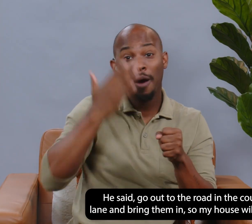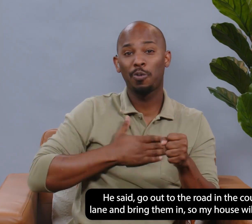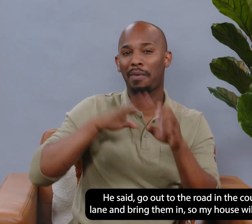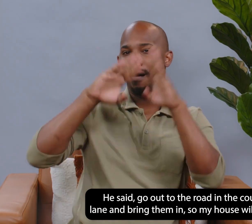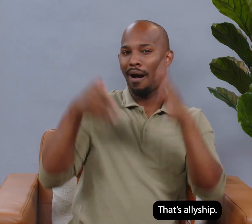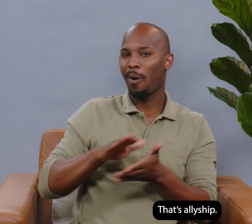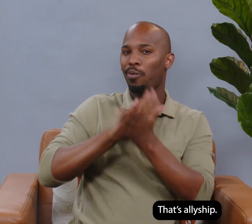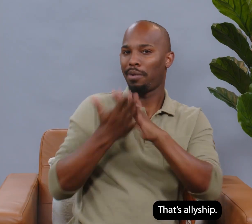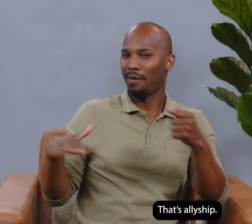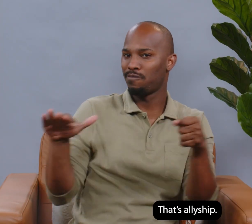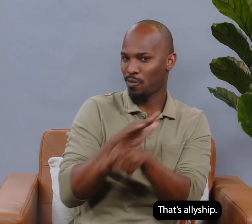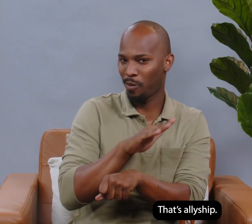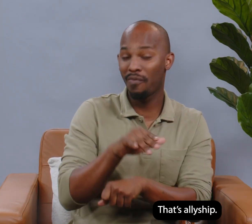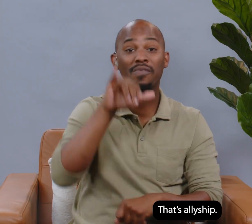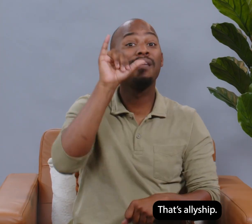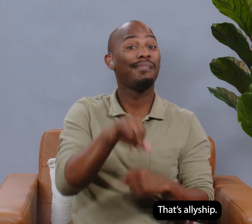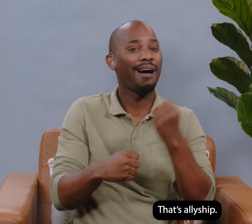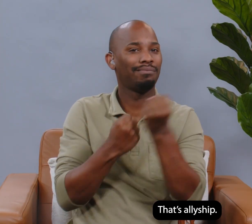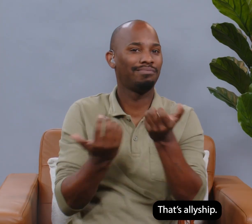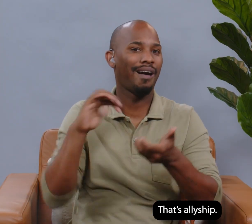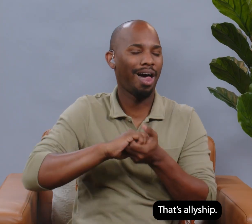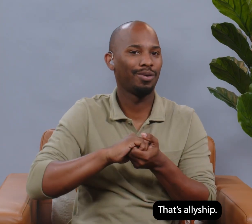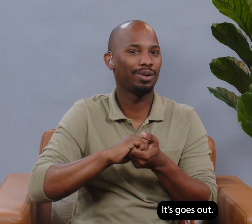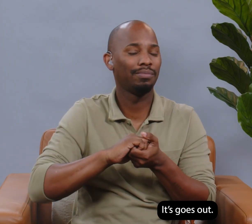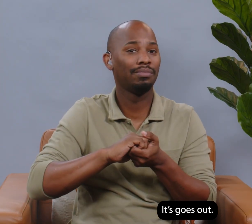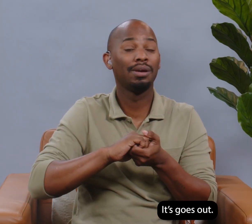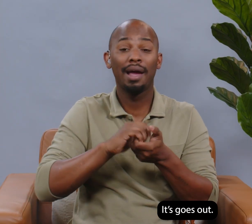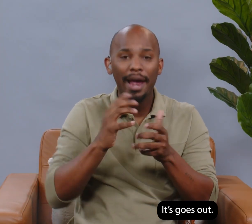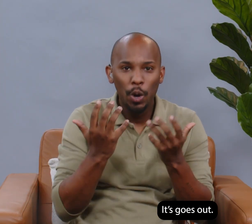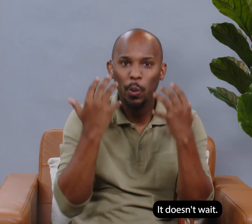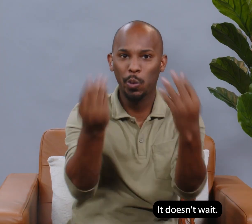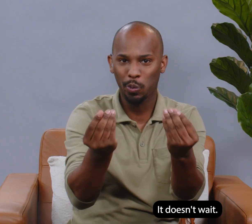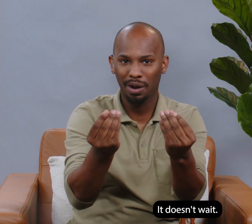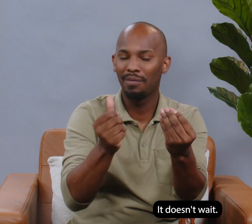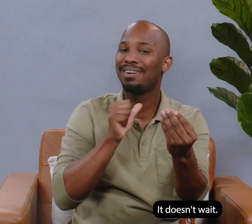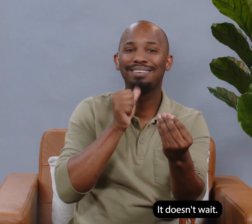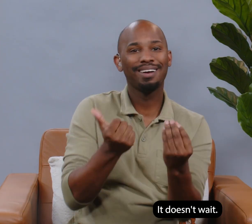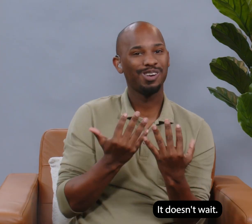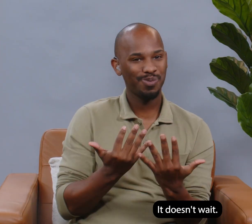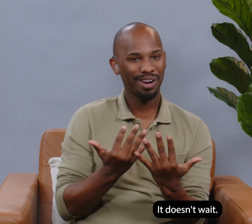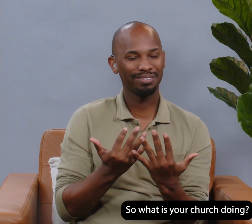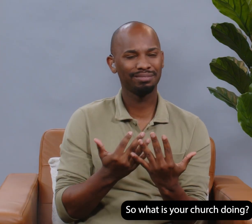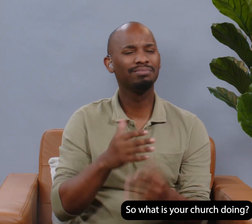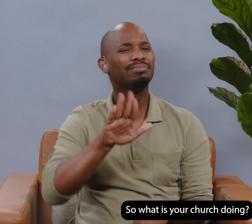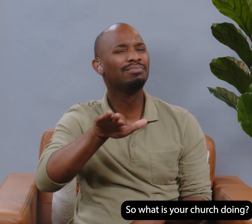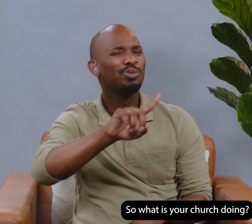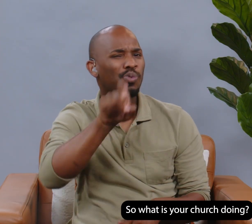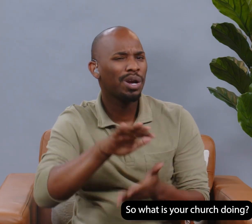full. That's allyship. It goes out. It doesn't wait. So what's your church